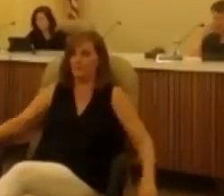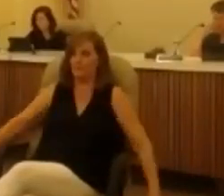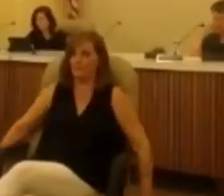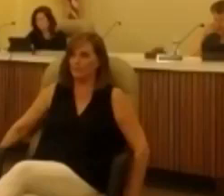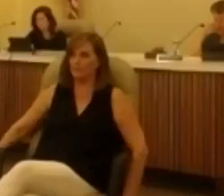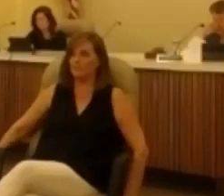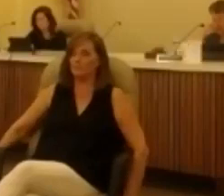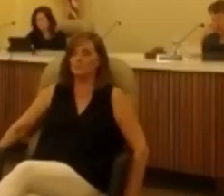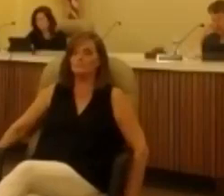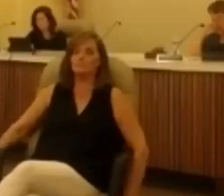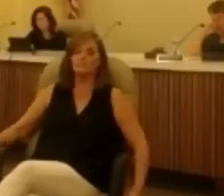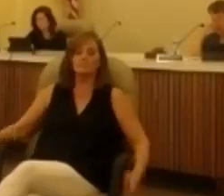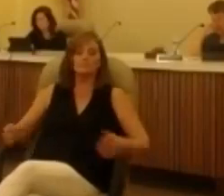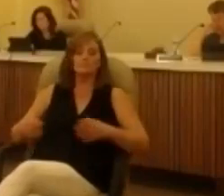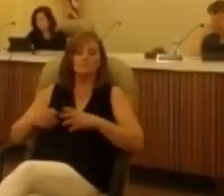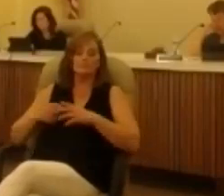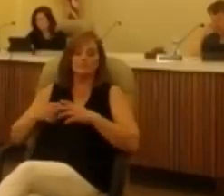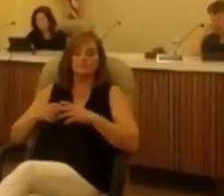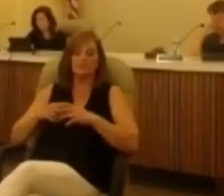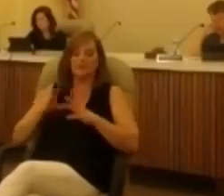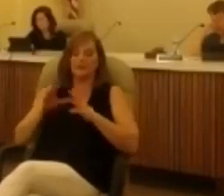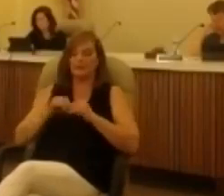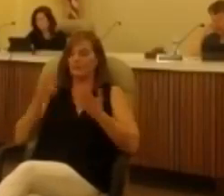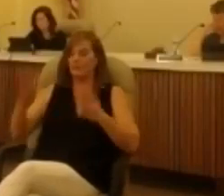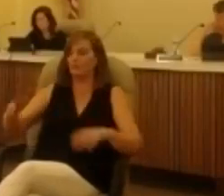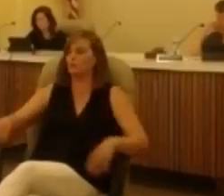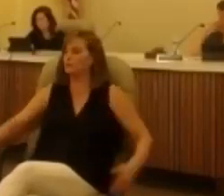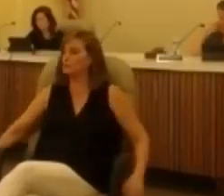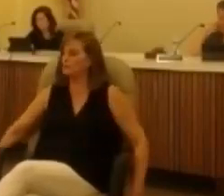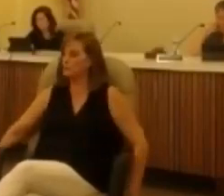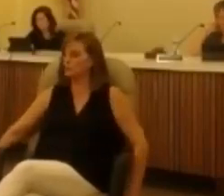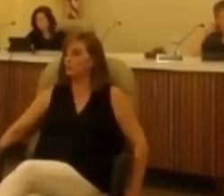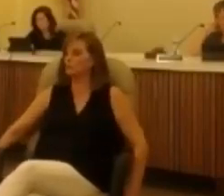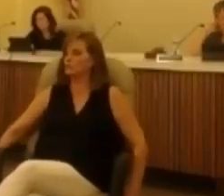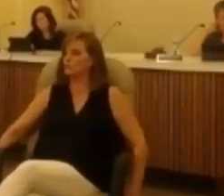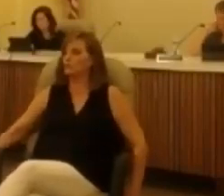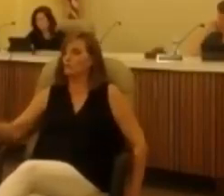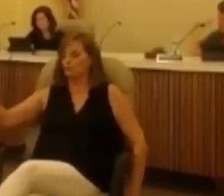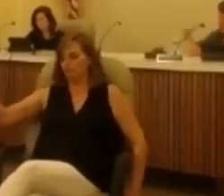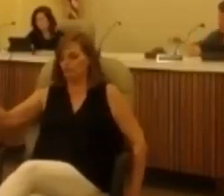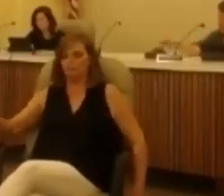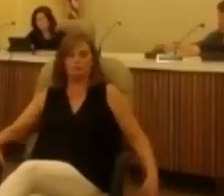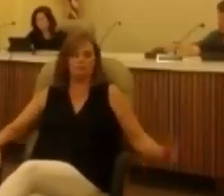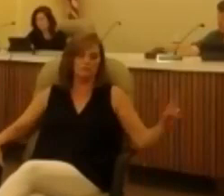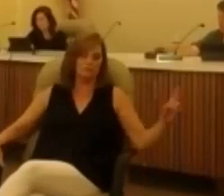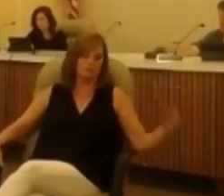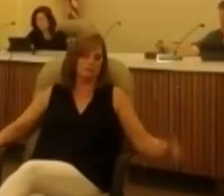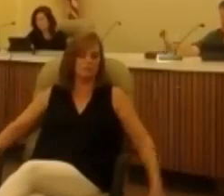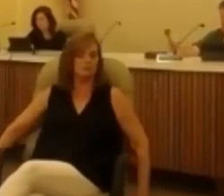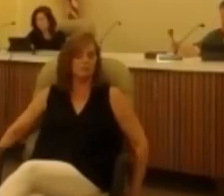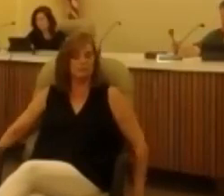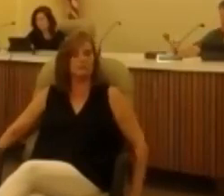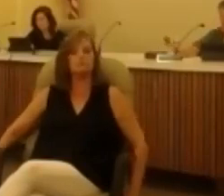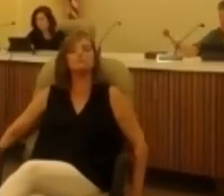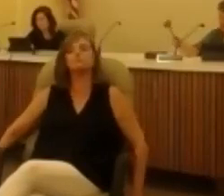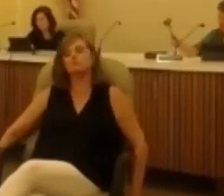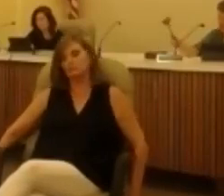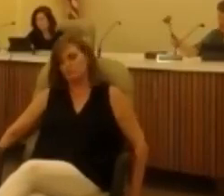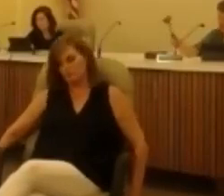Hearing none, can I get a motion to adjourn? So moved. Second,